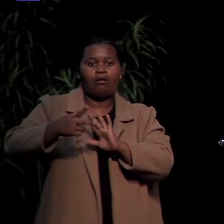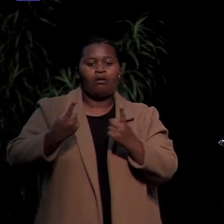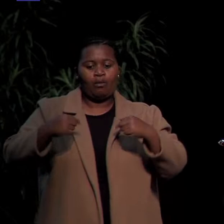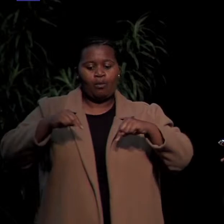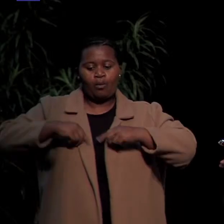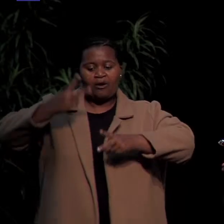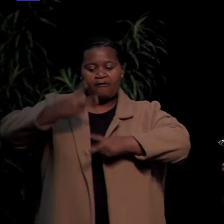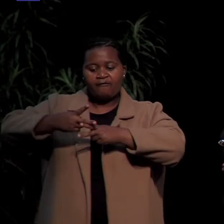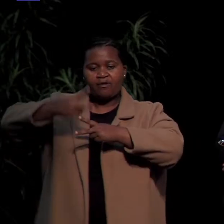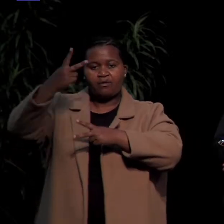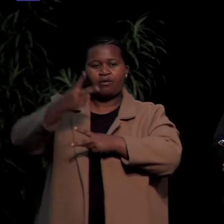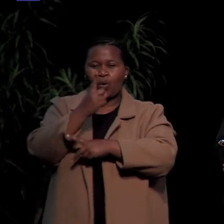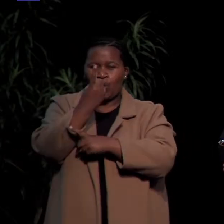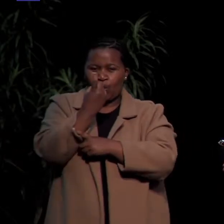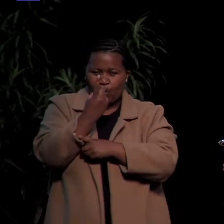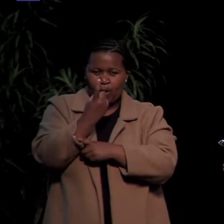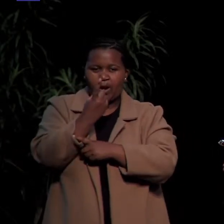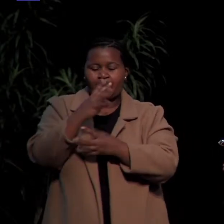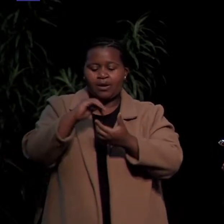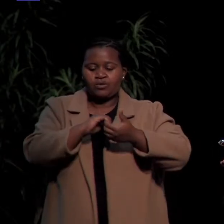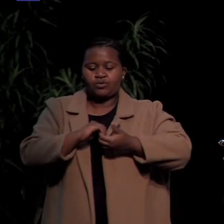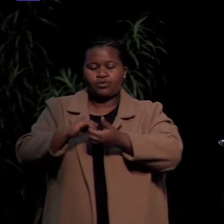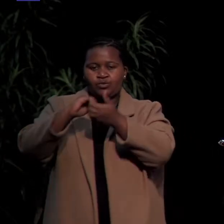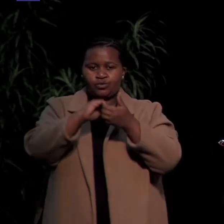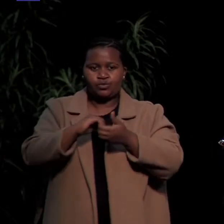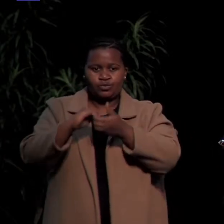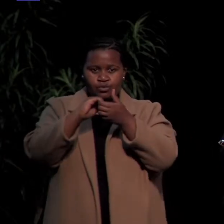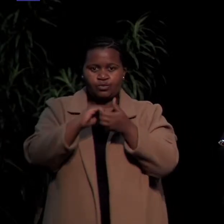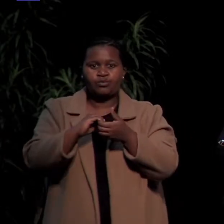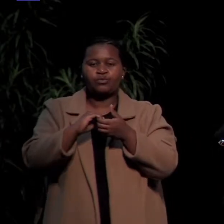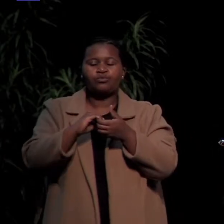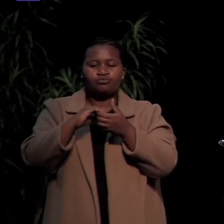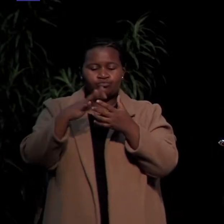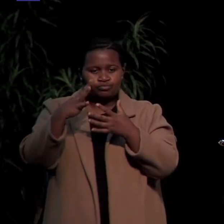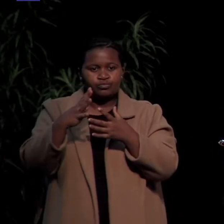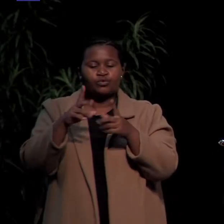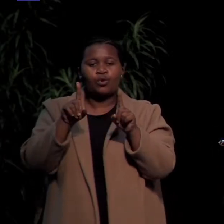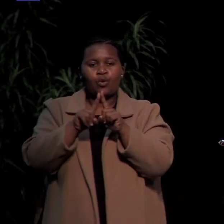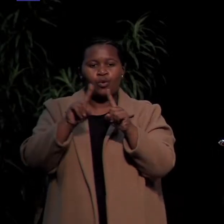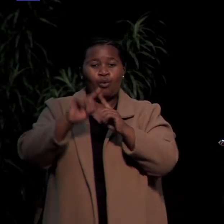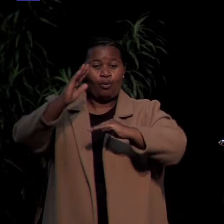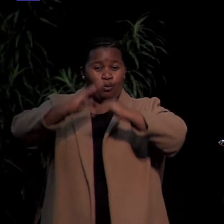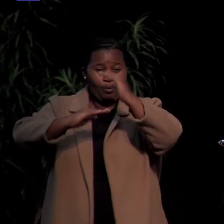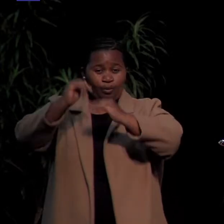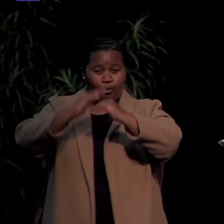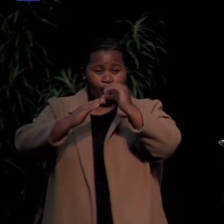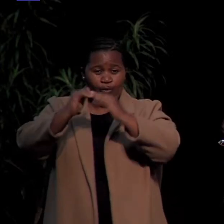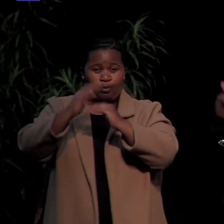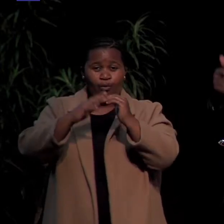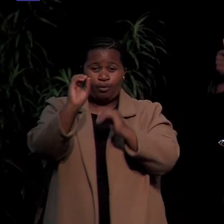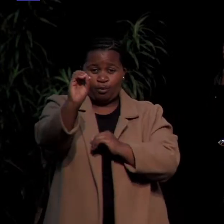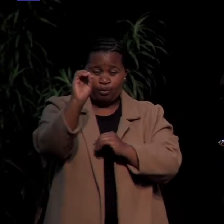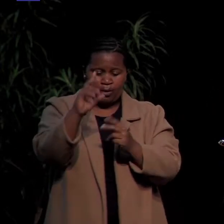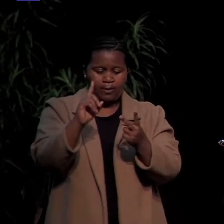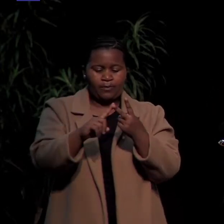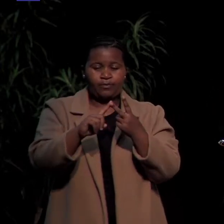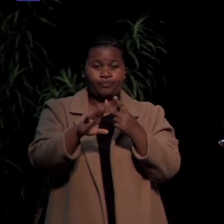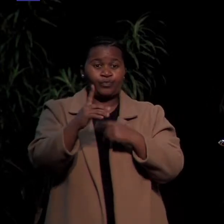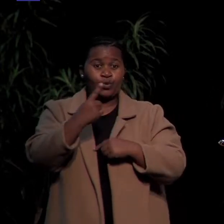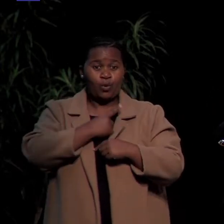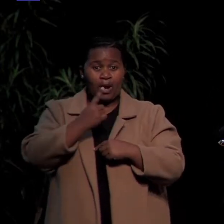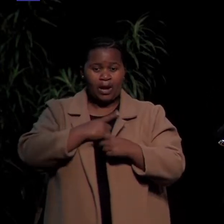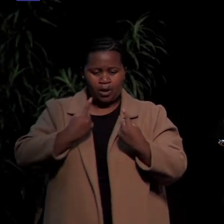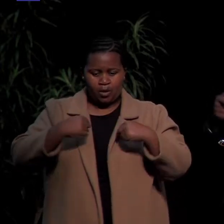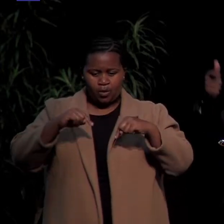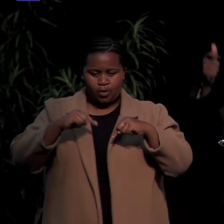are finalizing with the 1 remaining association to put this in motion. Construction is on the ground because